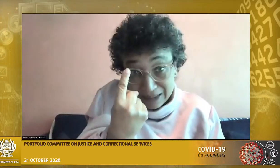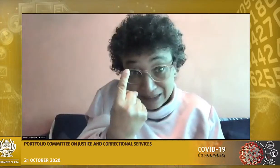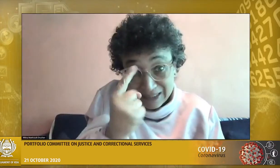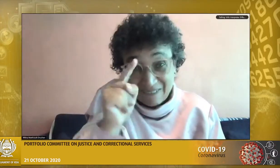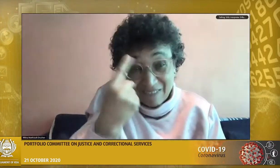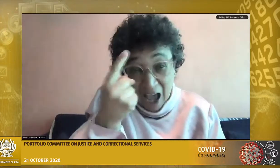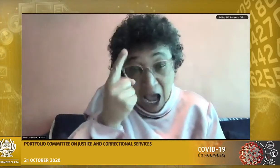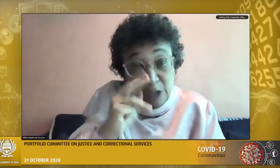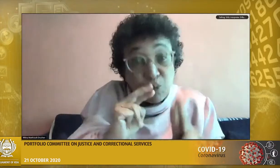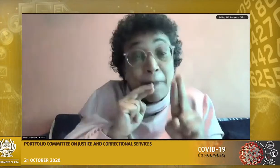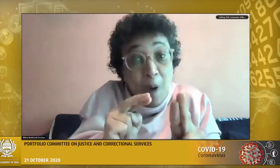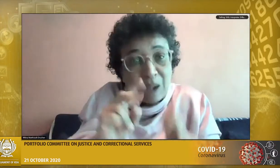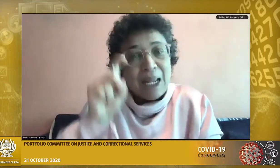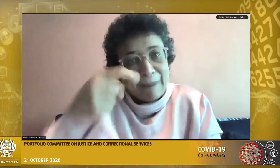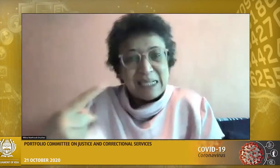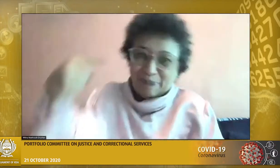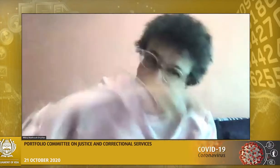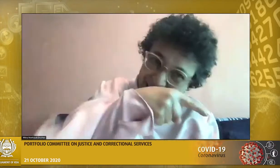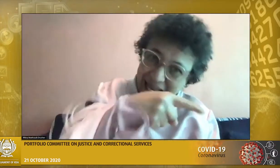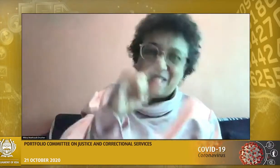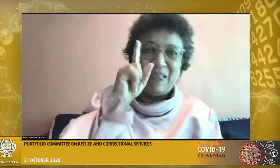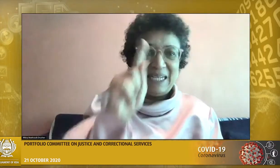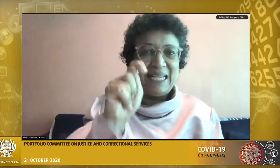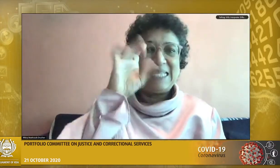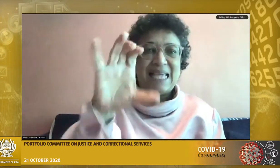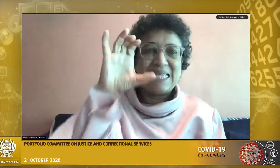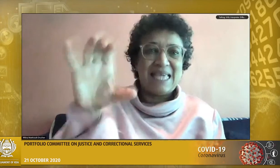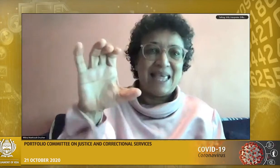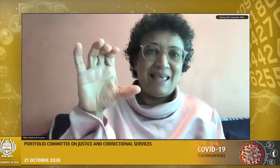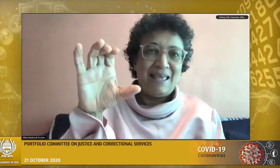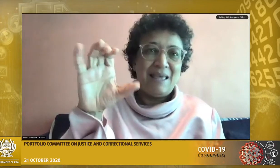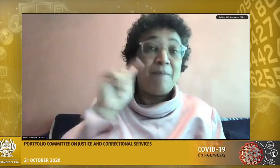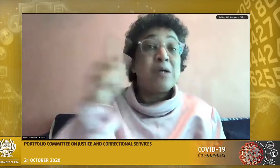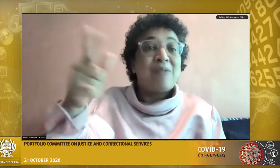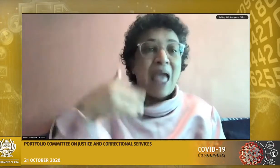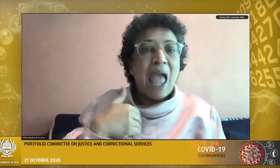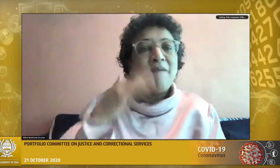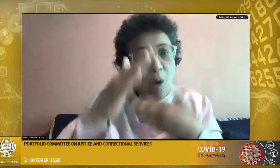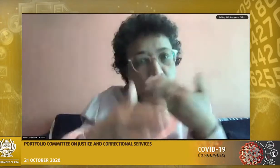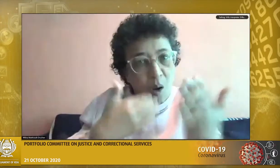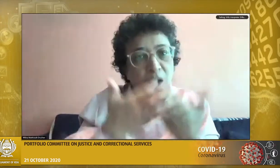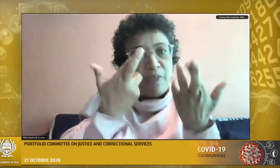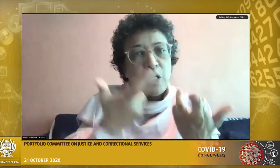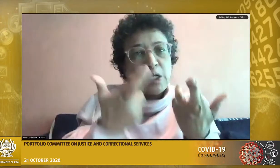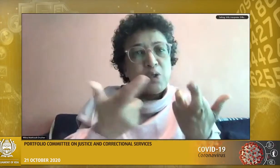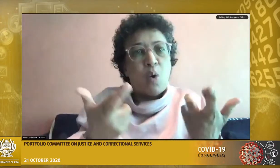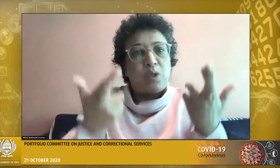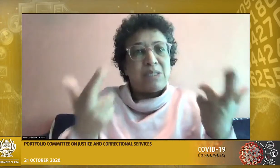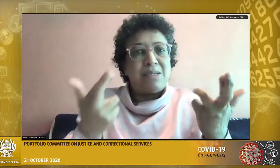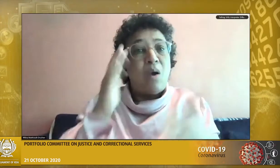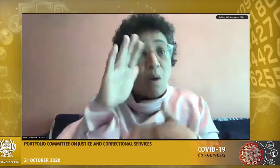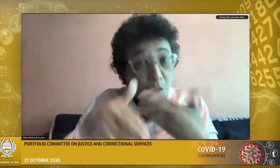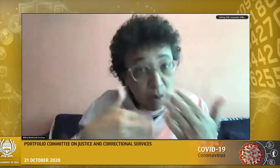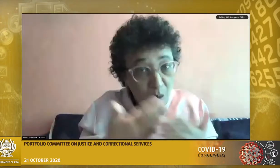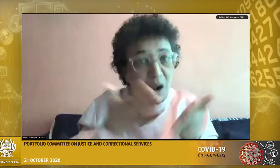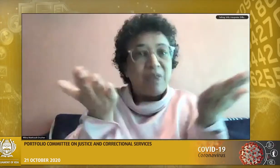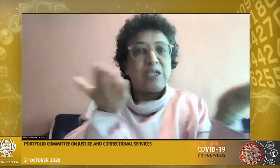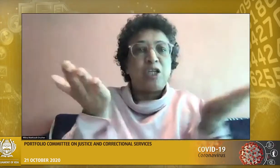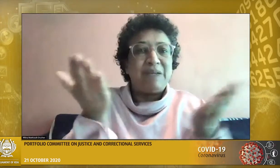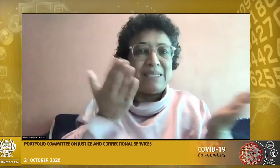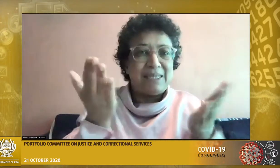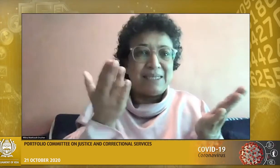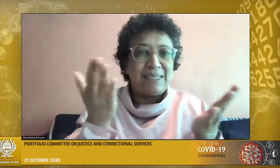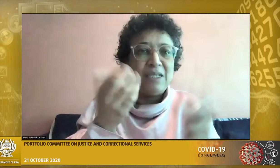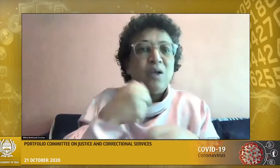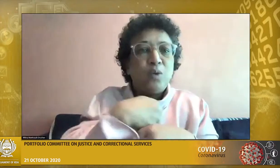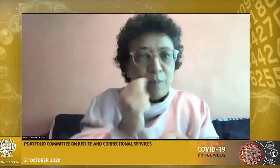decision that, you know, this case is not worth the reporting. So I would think that if a victim